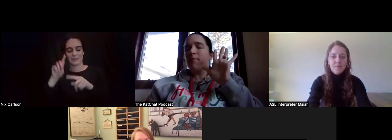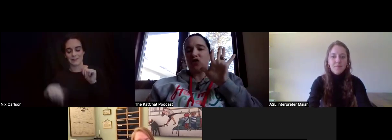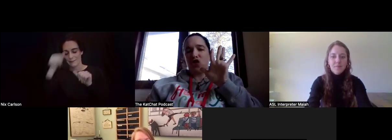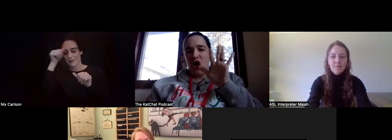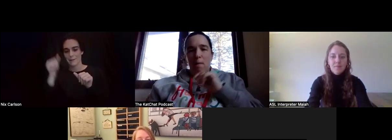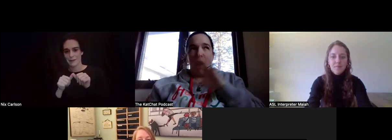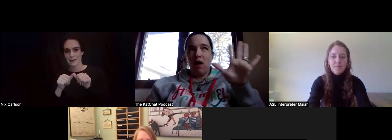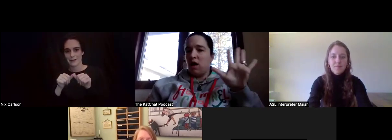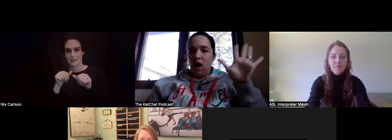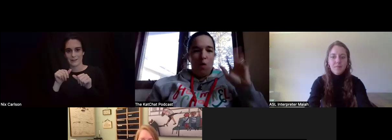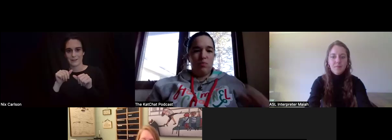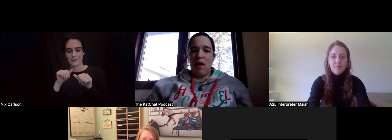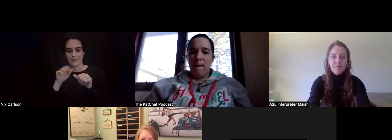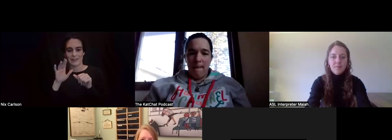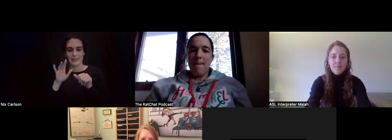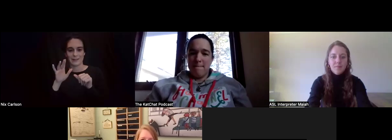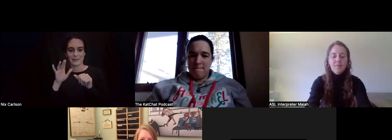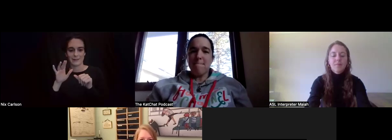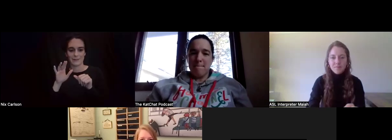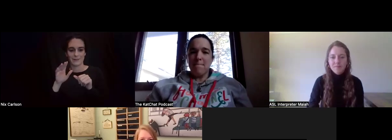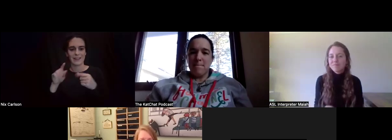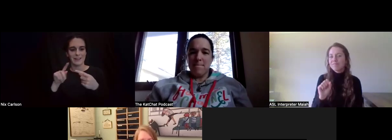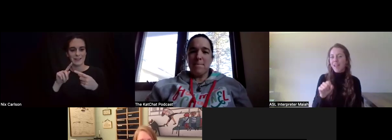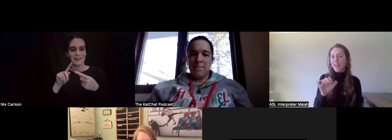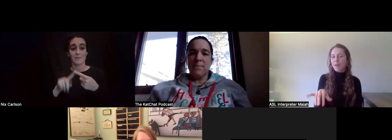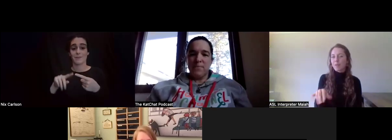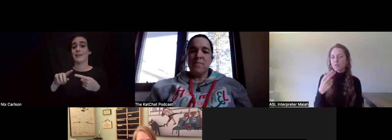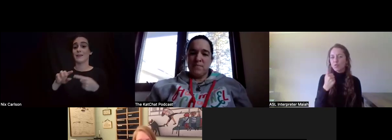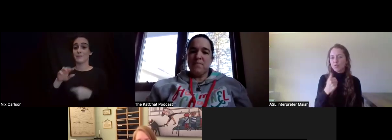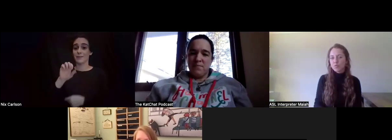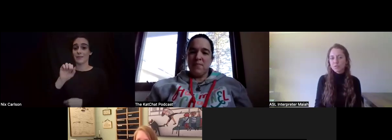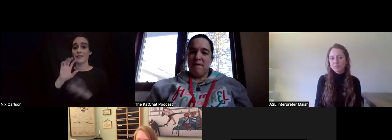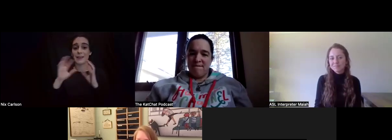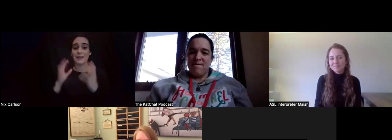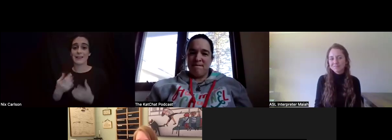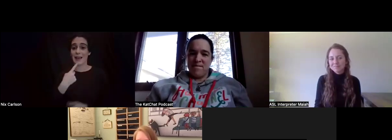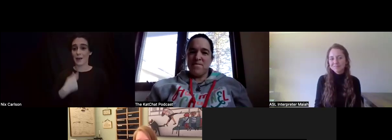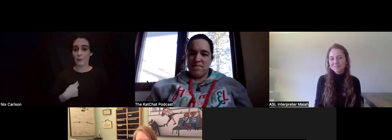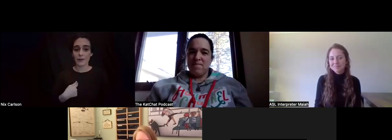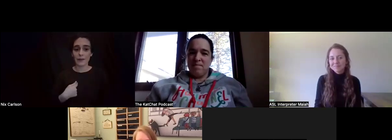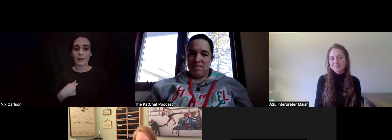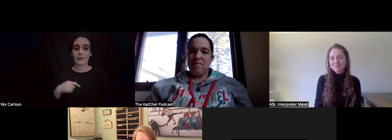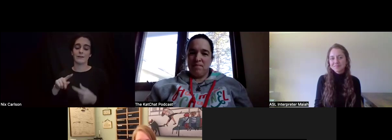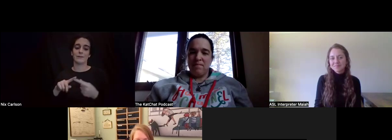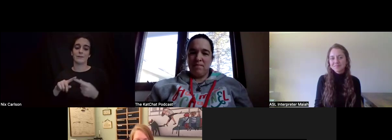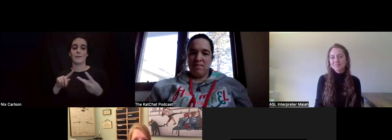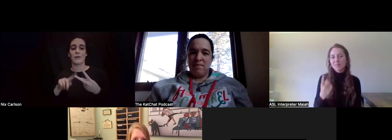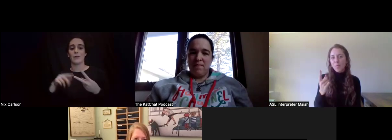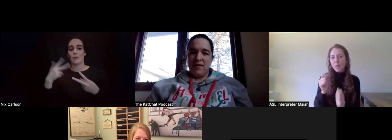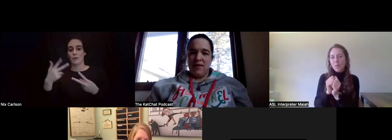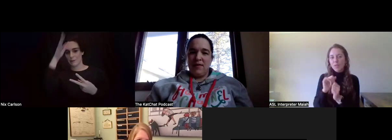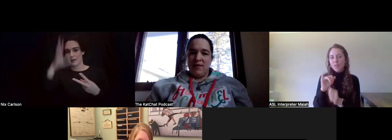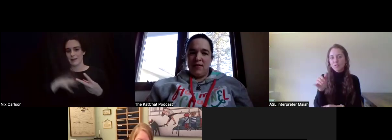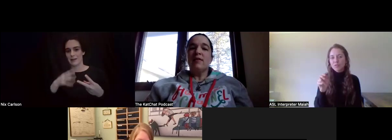me, I'm not Oh, sure, but Santa Tell Me. Yeah, that was cute. Yeah. And the one with Janelle. sugar plums. I thought that was